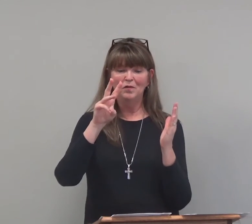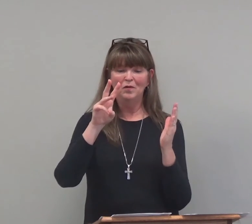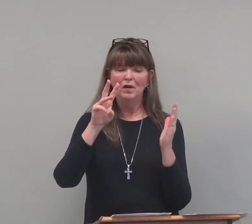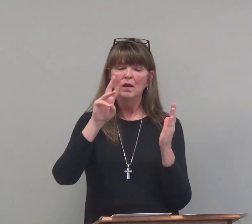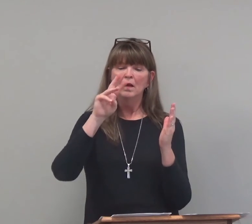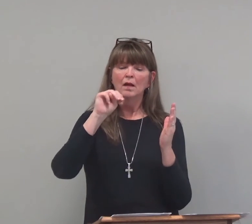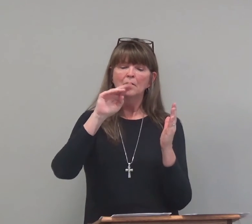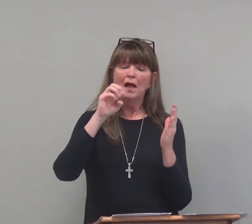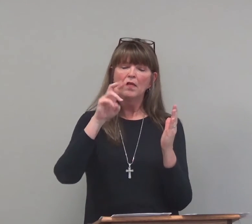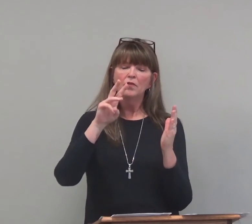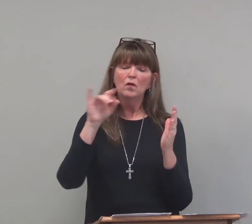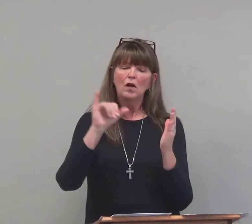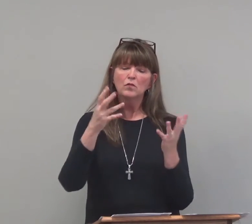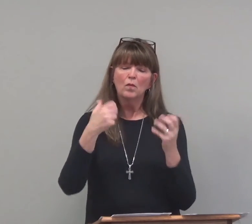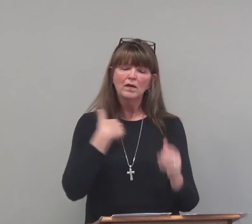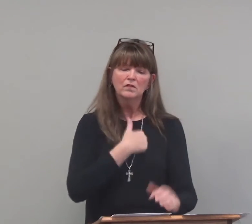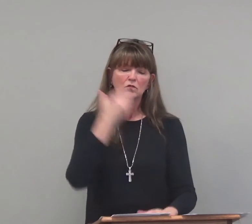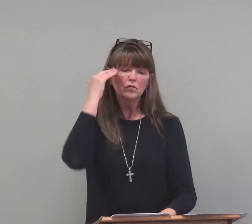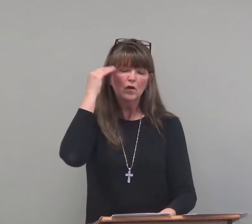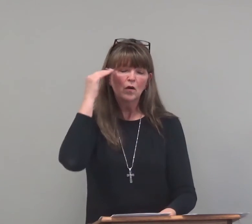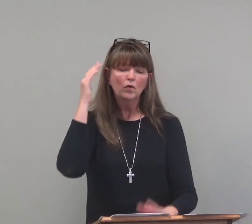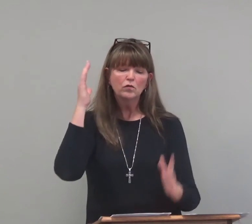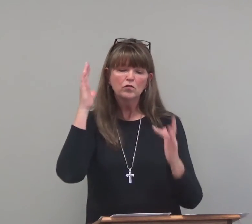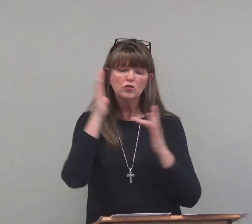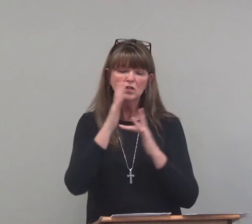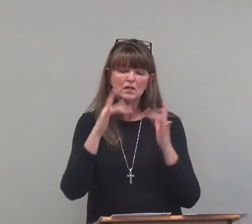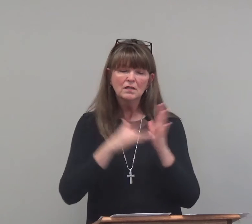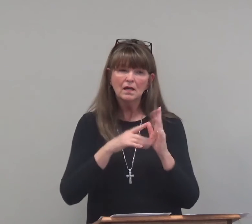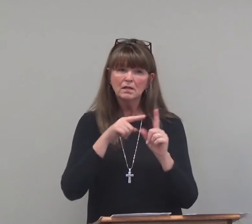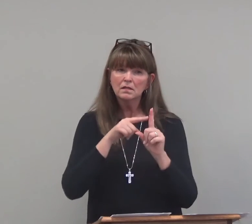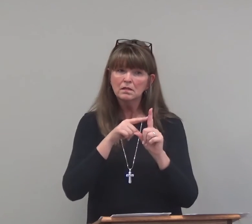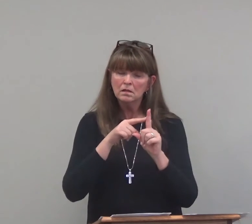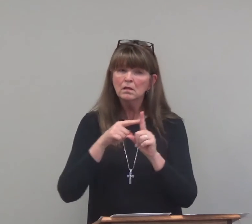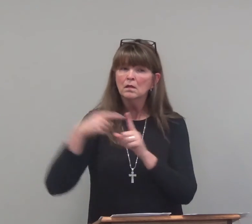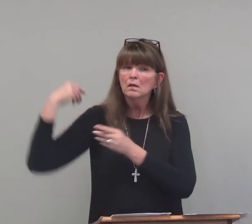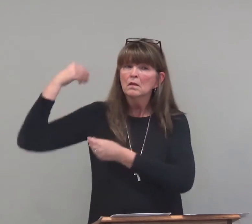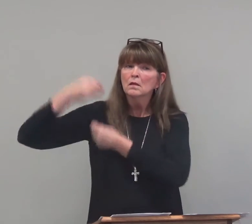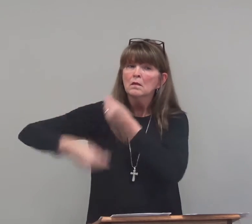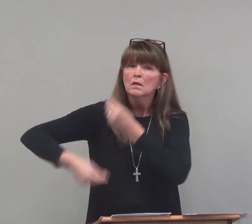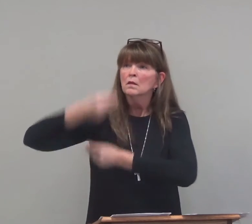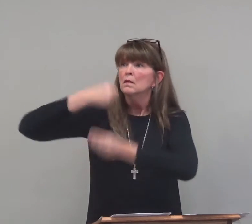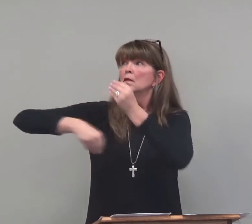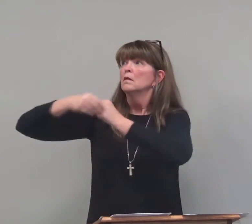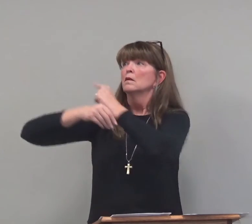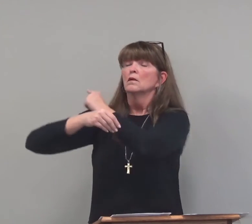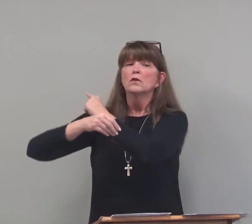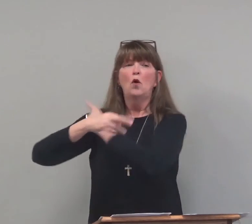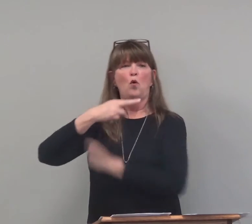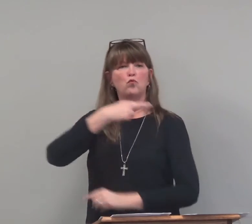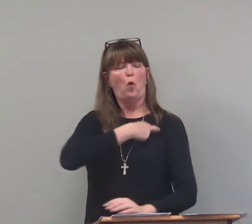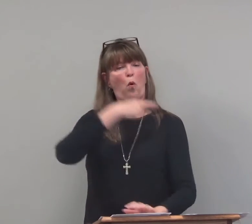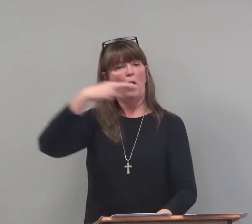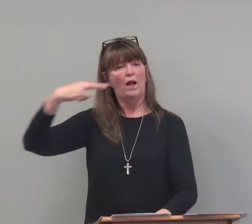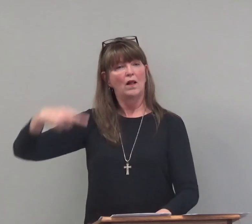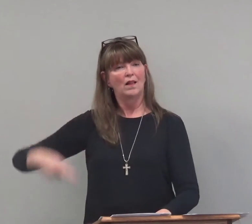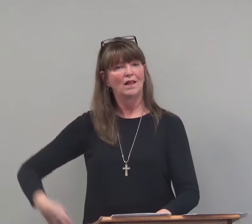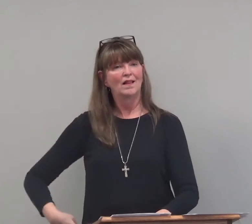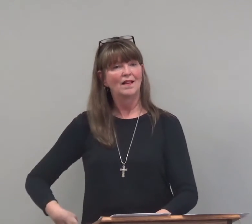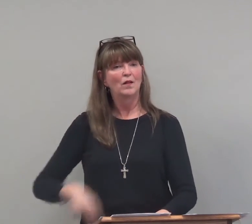list that Matthew delineates, Matthew wants us to know that Jesus' ancestors